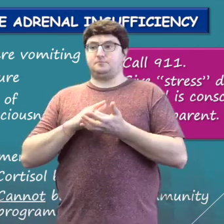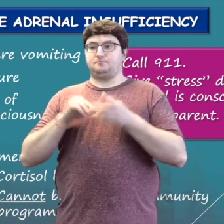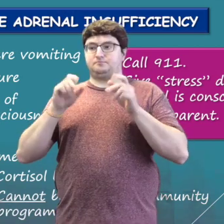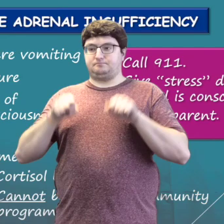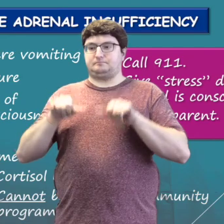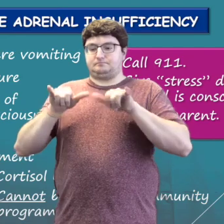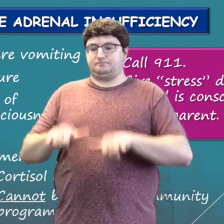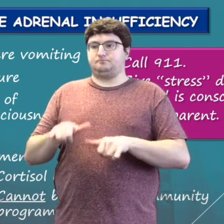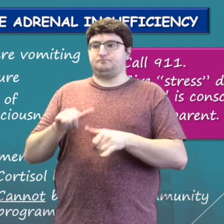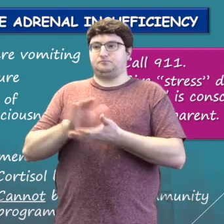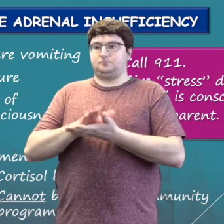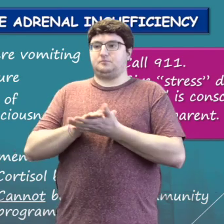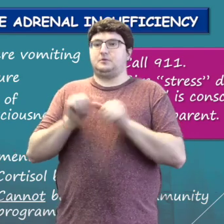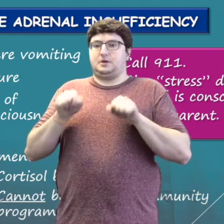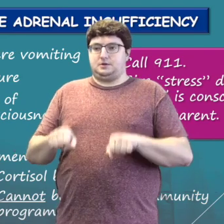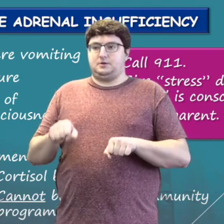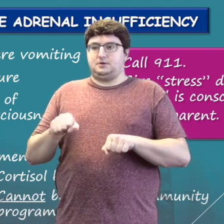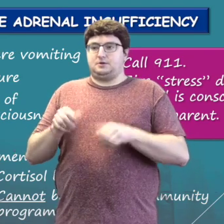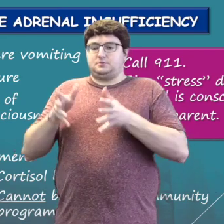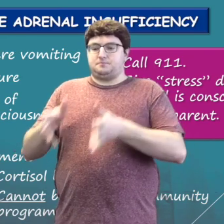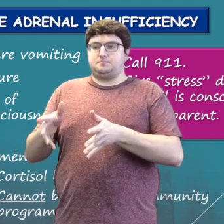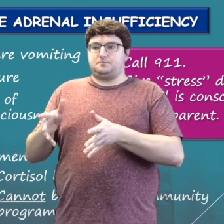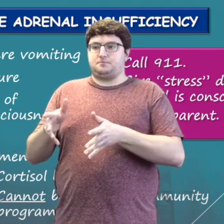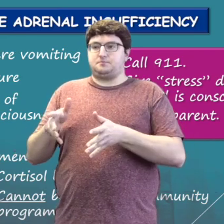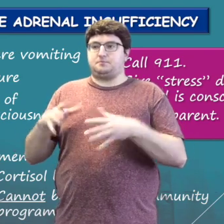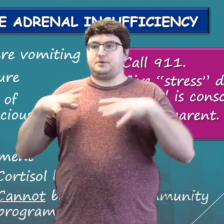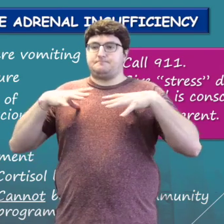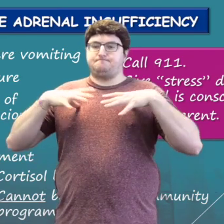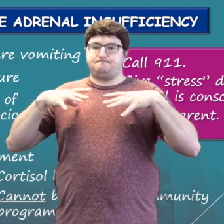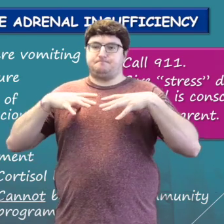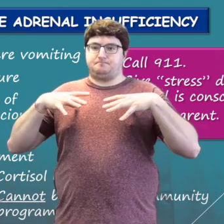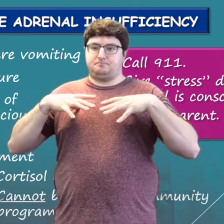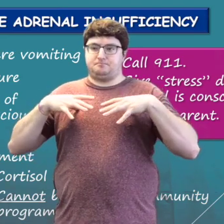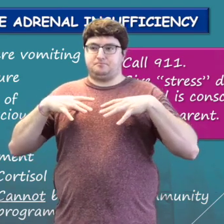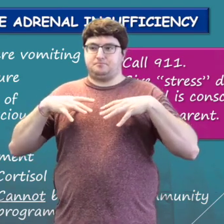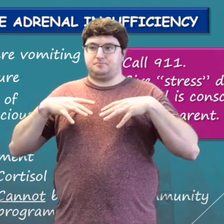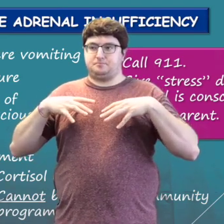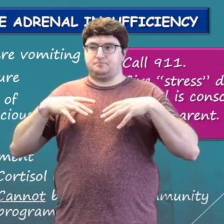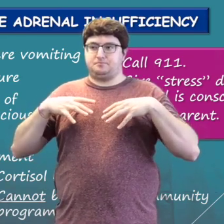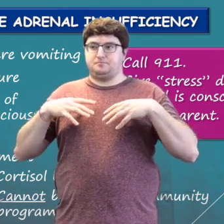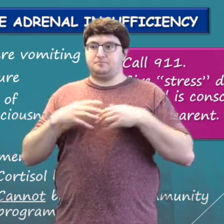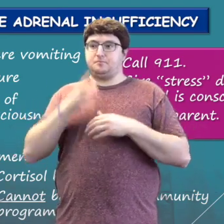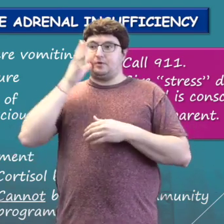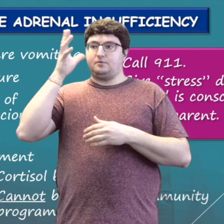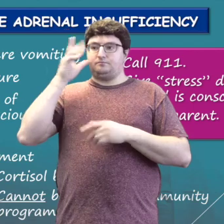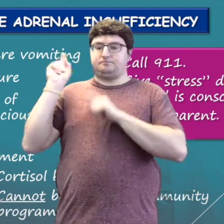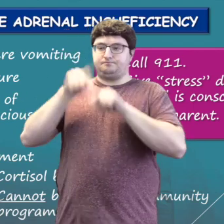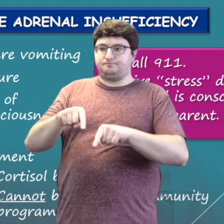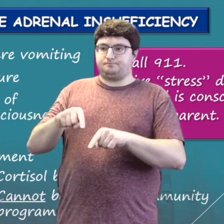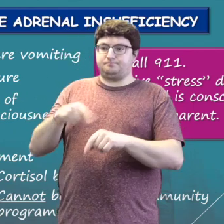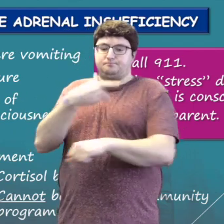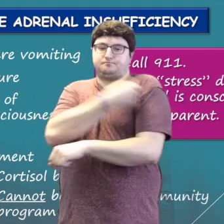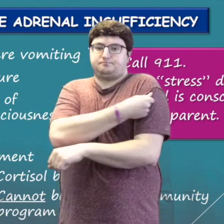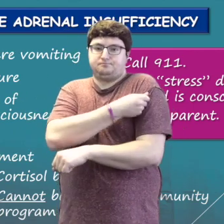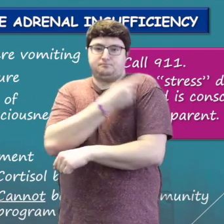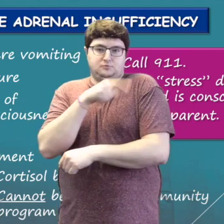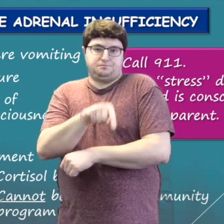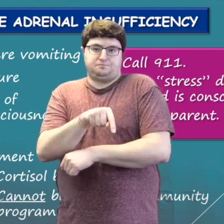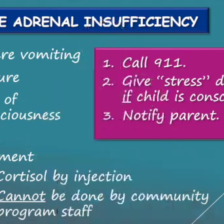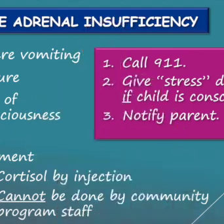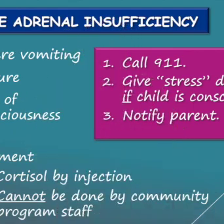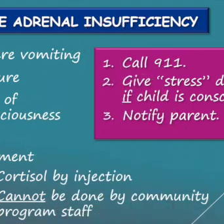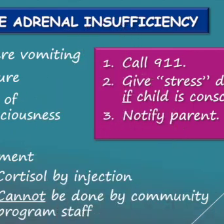Arrangements may be made for the injectable medication to be stored at the community program and administered by the parent.